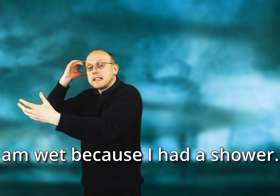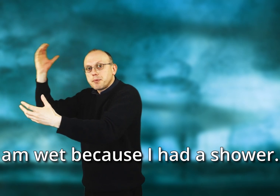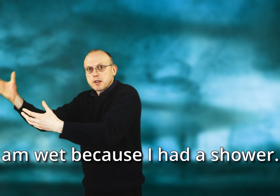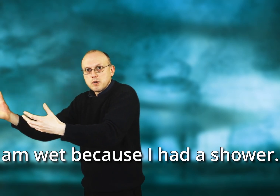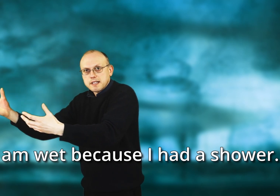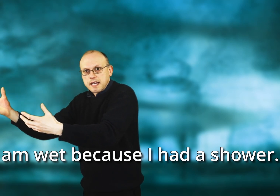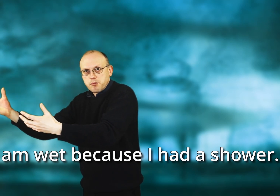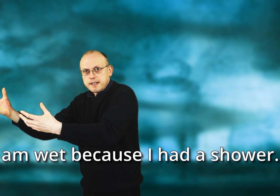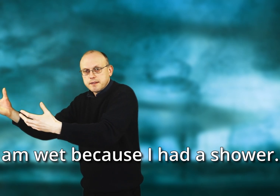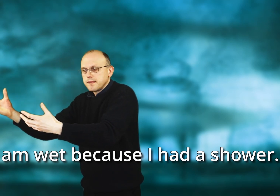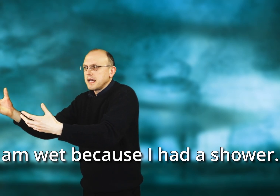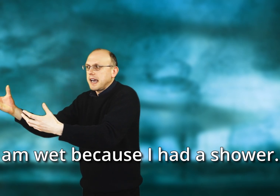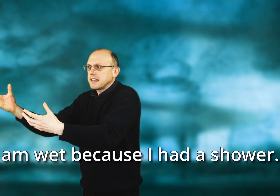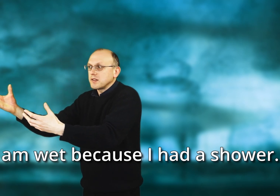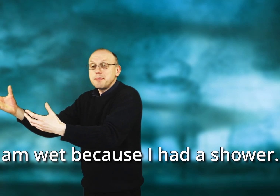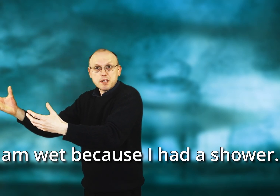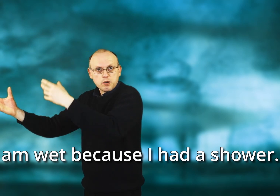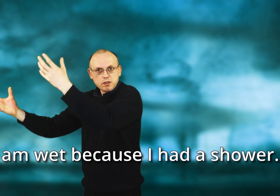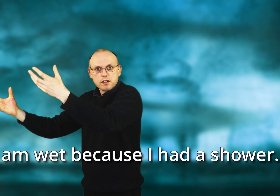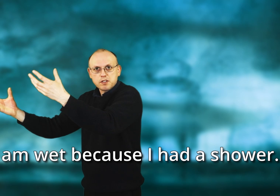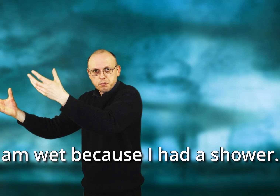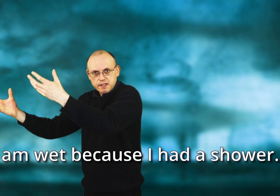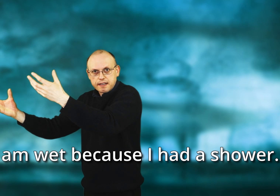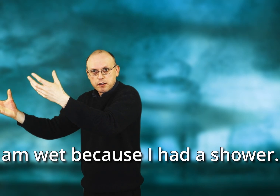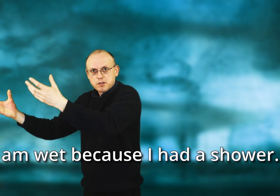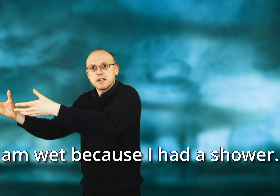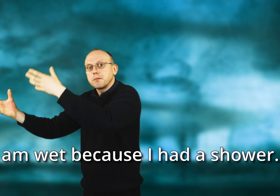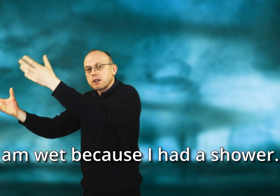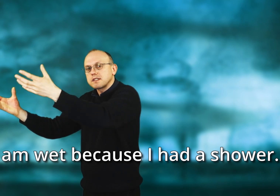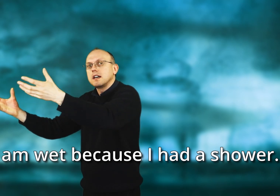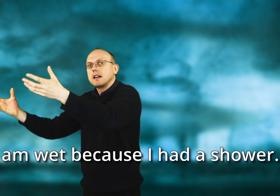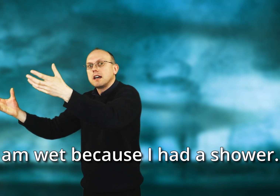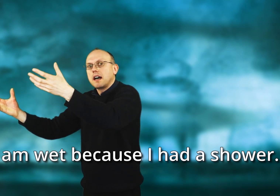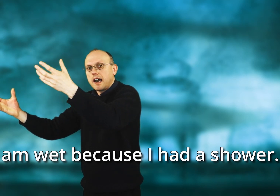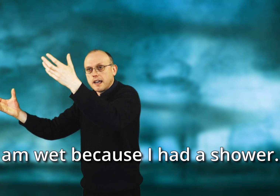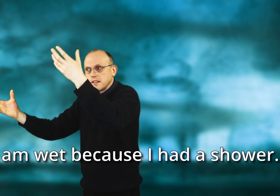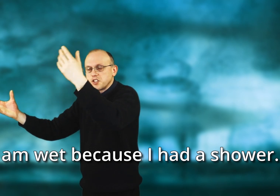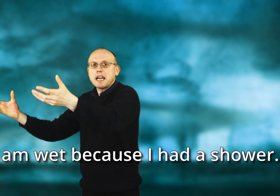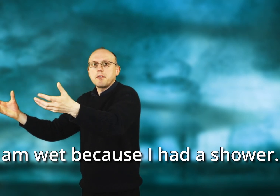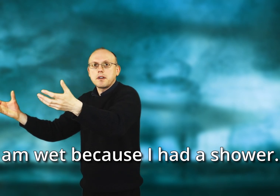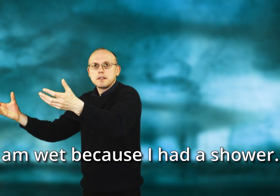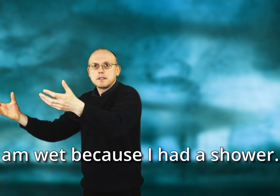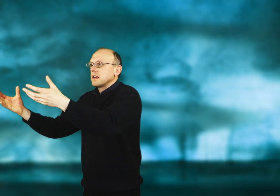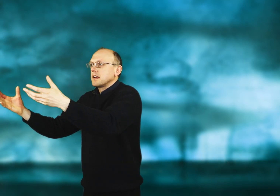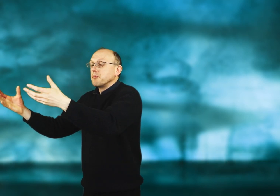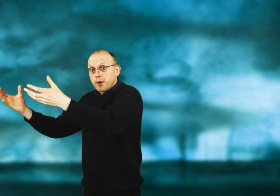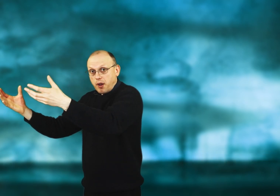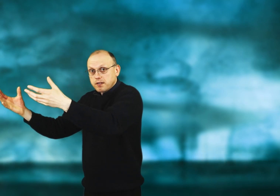independent clause, I am wet, and a dependent clause or subordinating clause because I had a shower. But